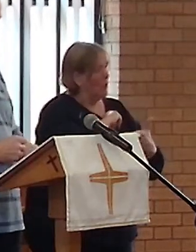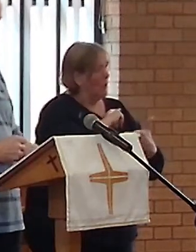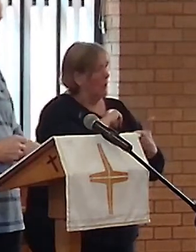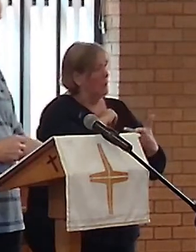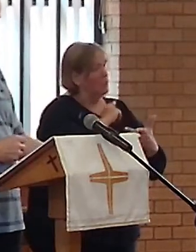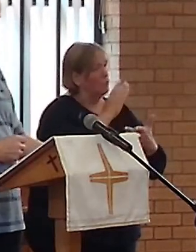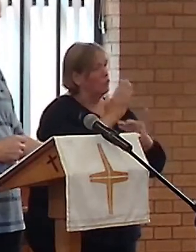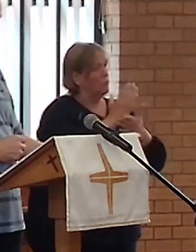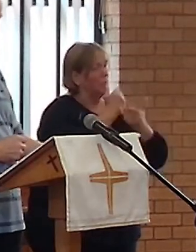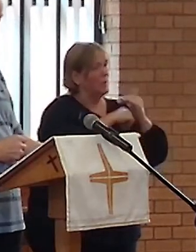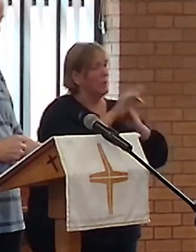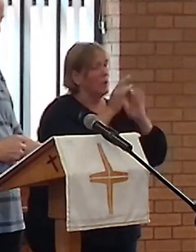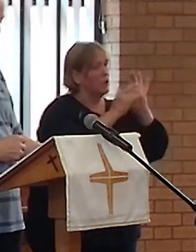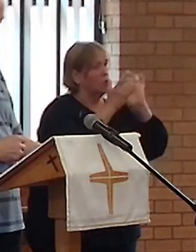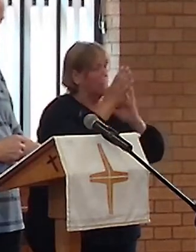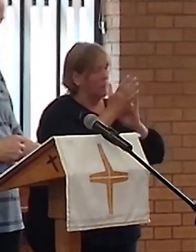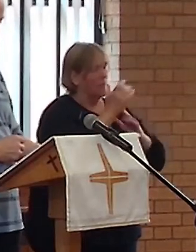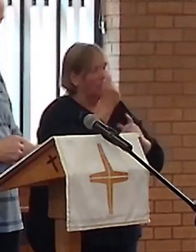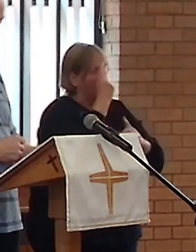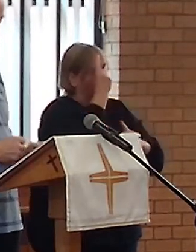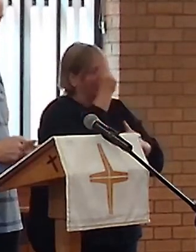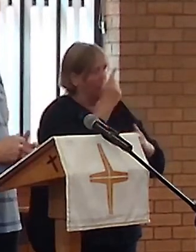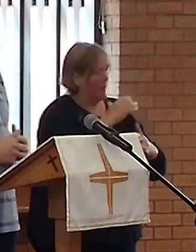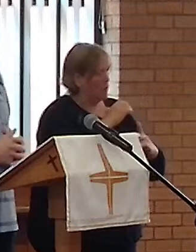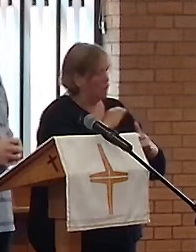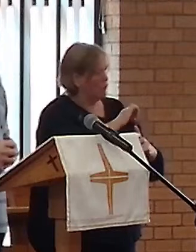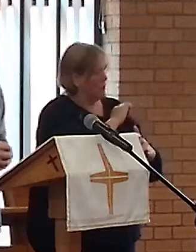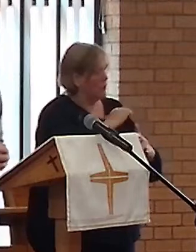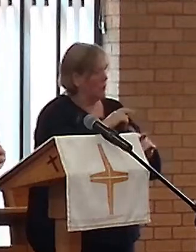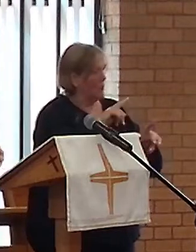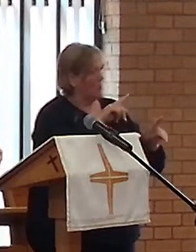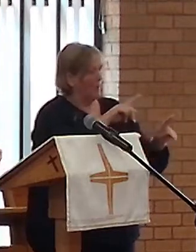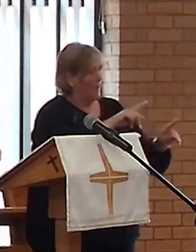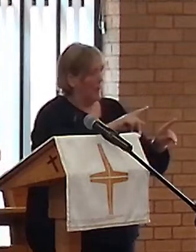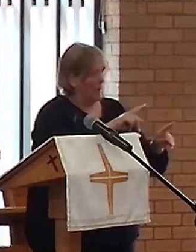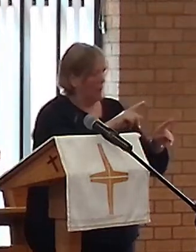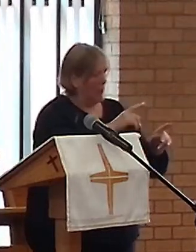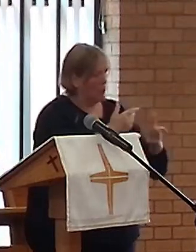thinking Christianly about ourselves and our new status.